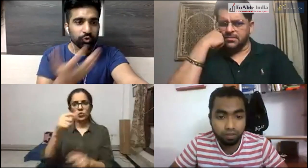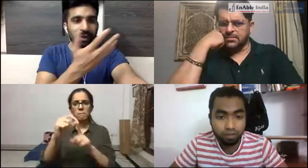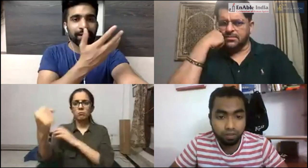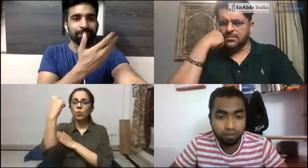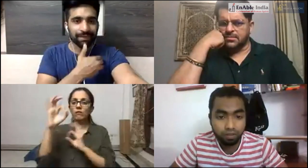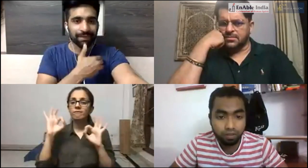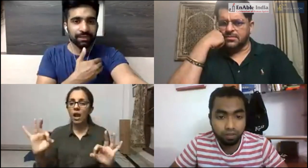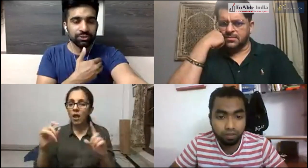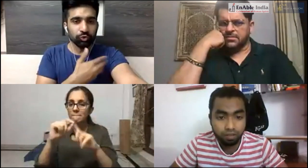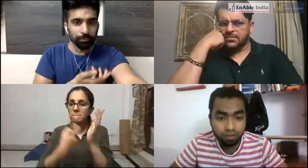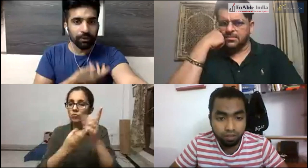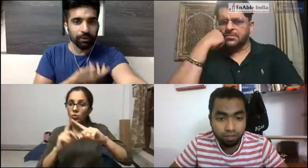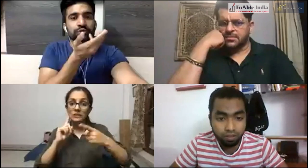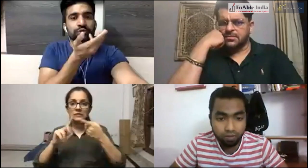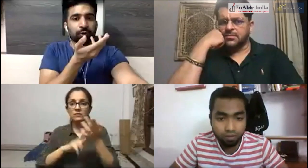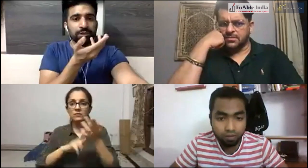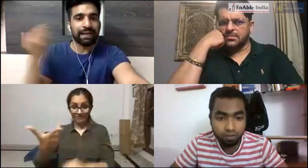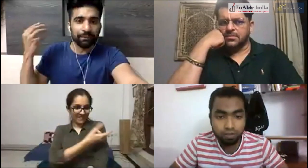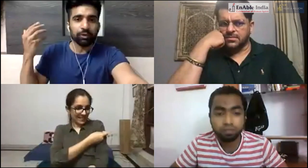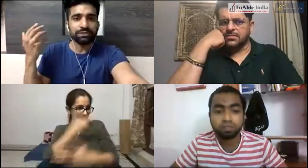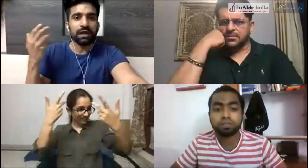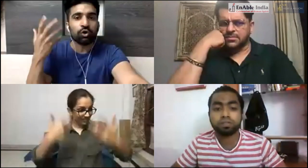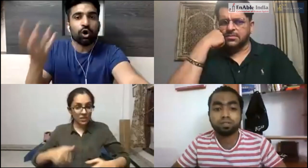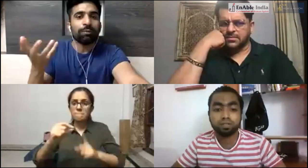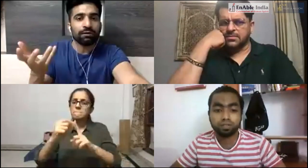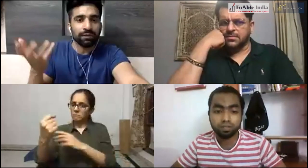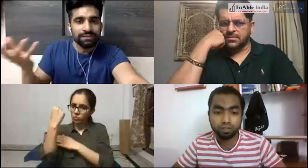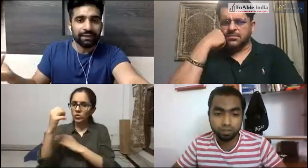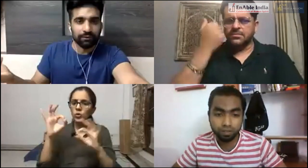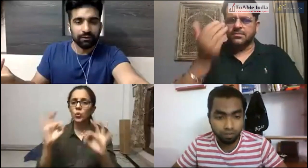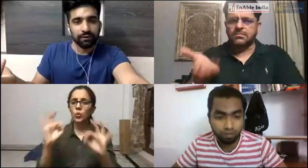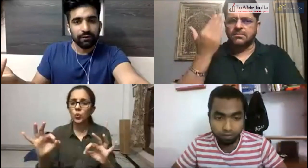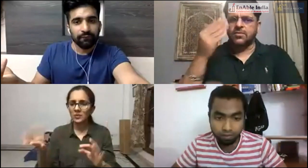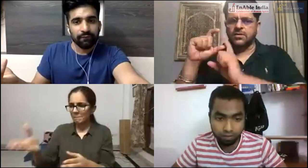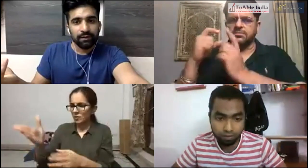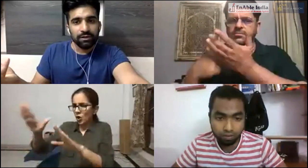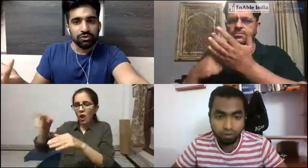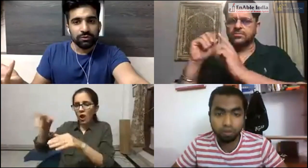So you are getting vaccination to produce antibodies. Antibodies ka raw material is meat.